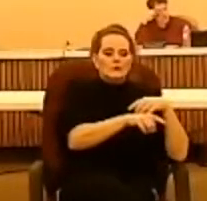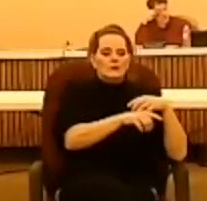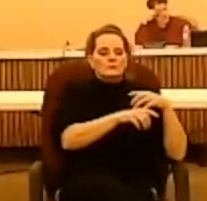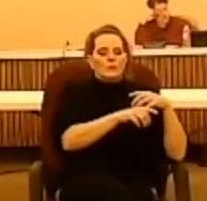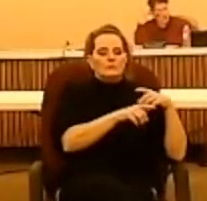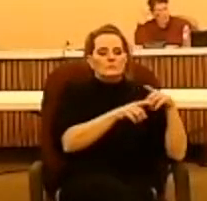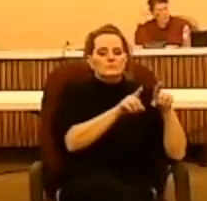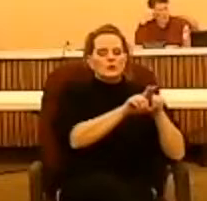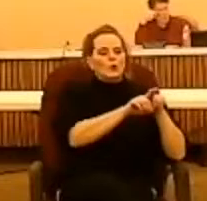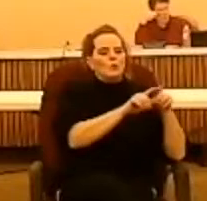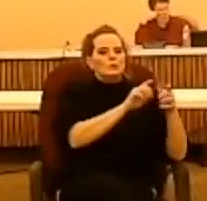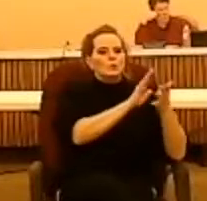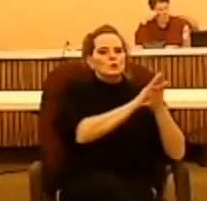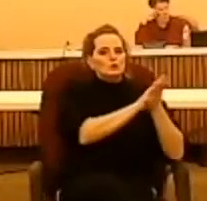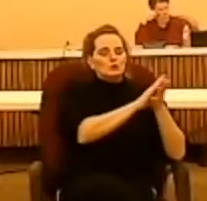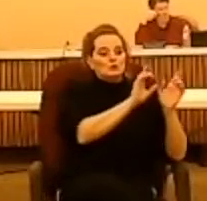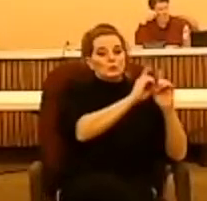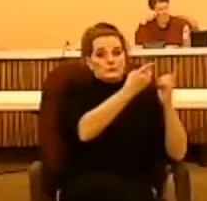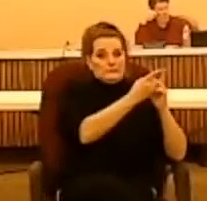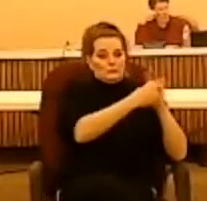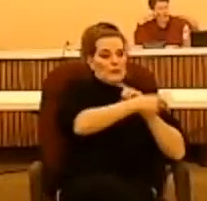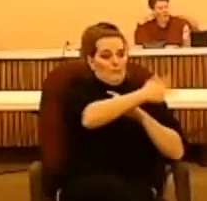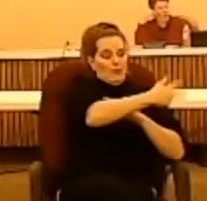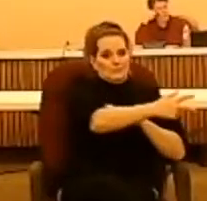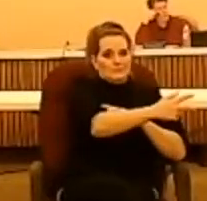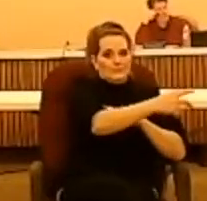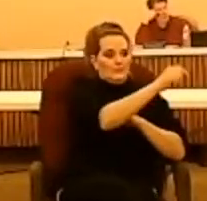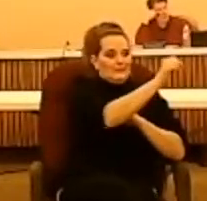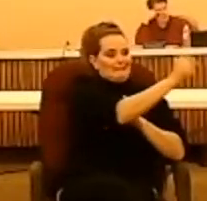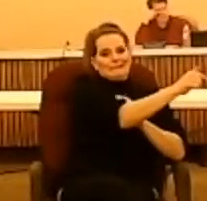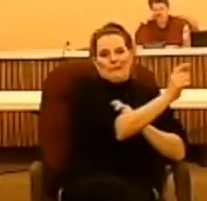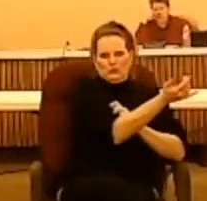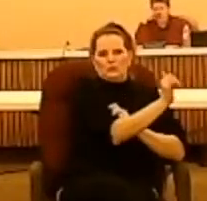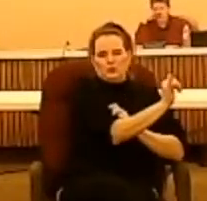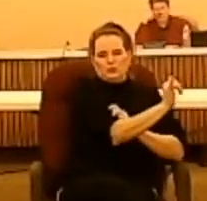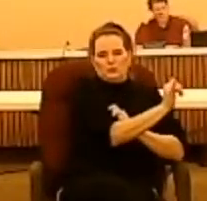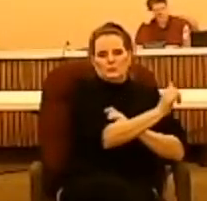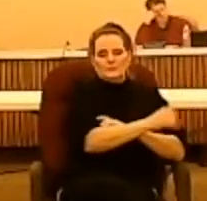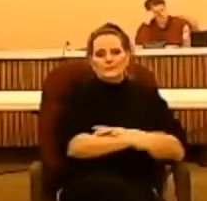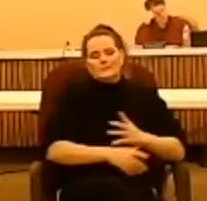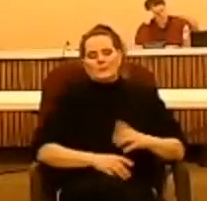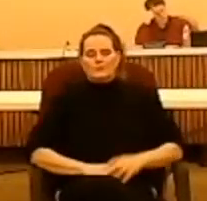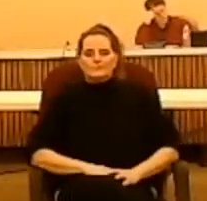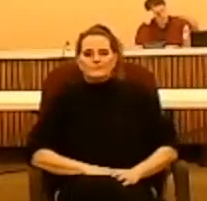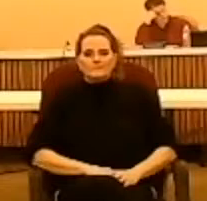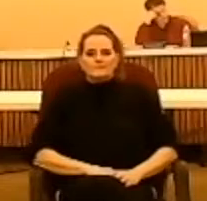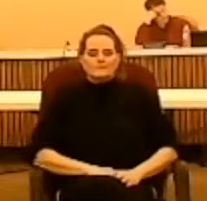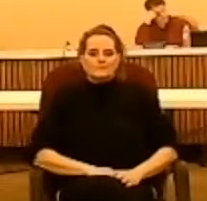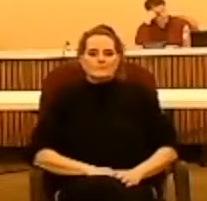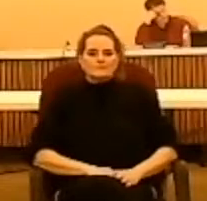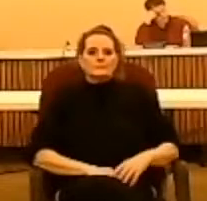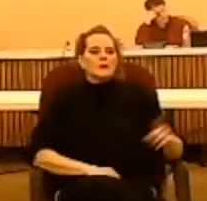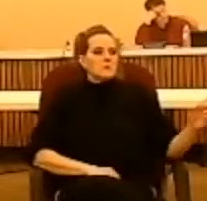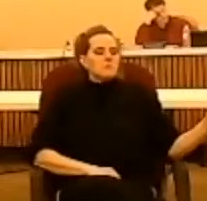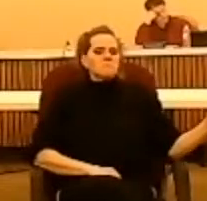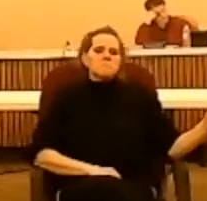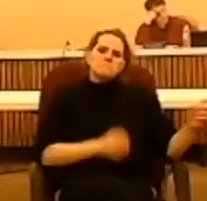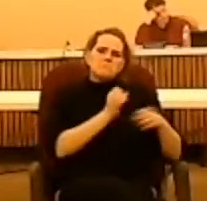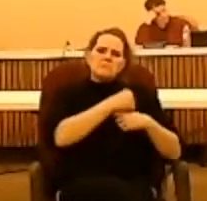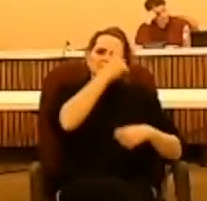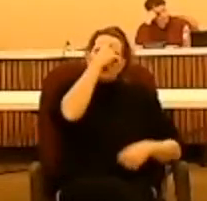lot is. And if we ever built our own, that would become our handicap access. Gotcha. Parking, so. Makes